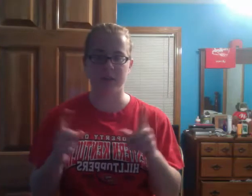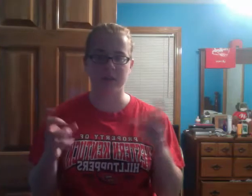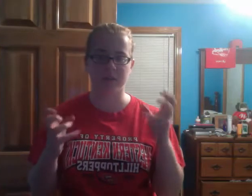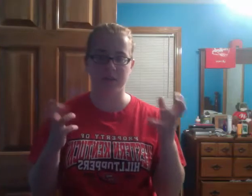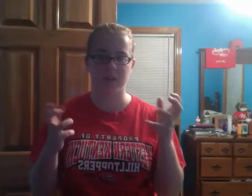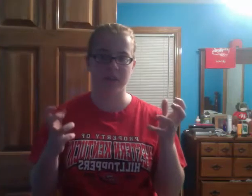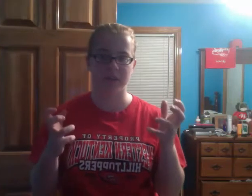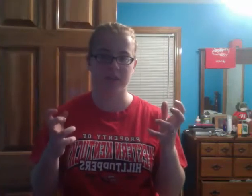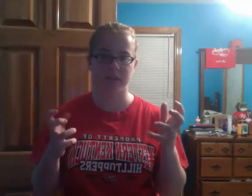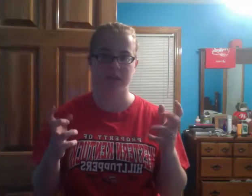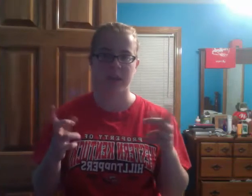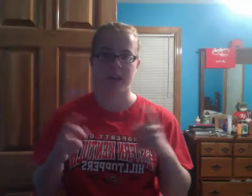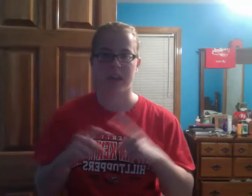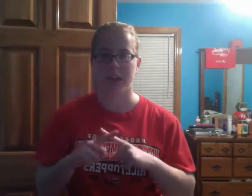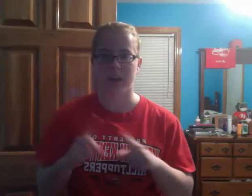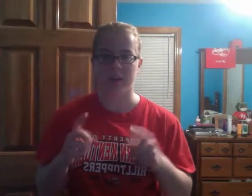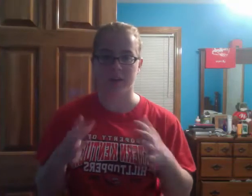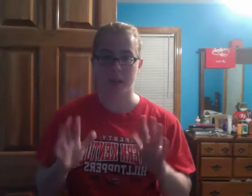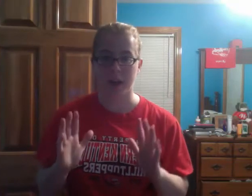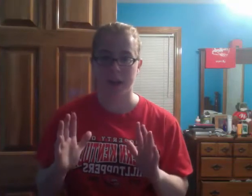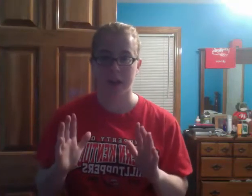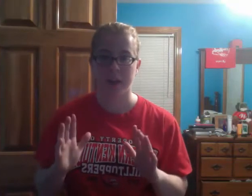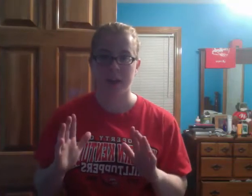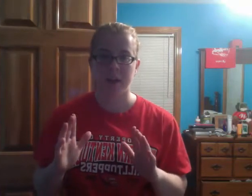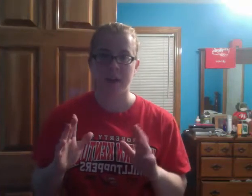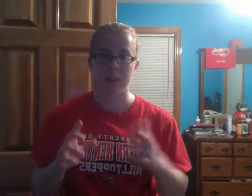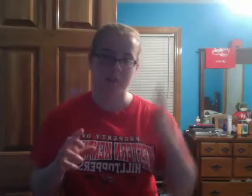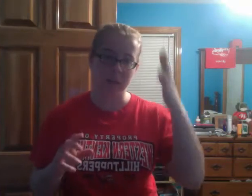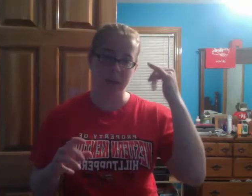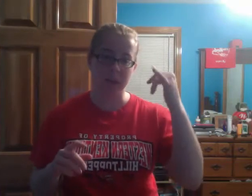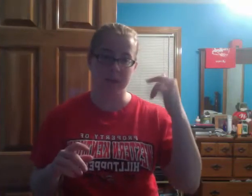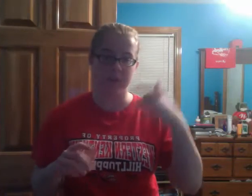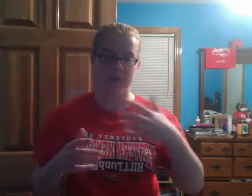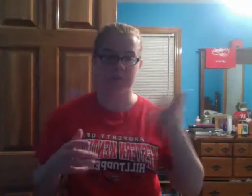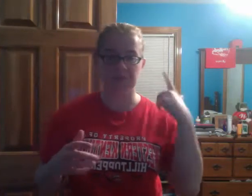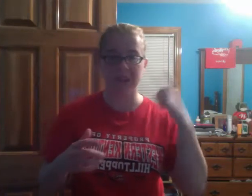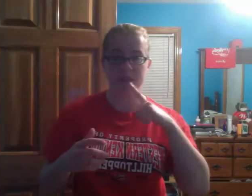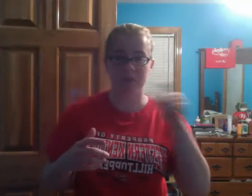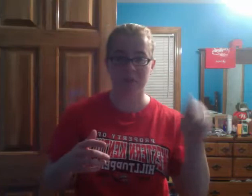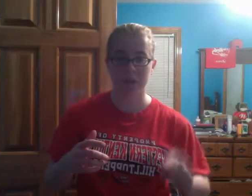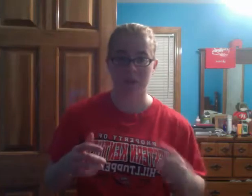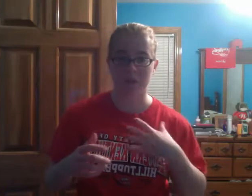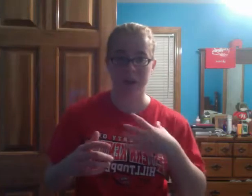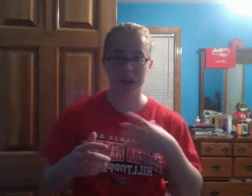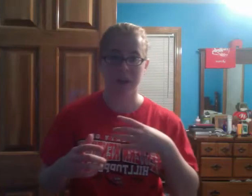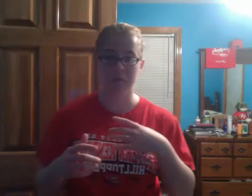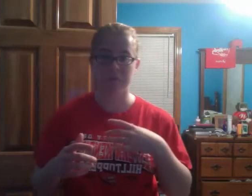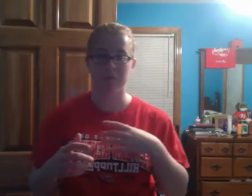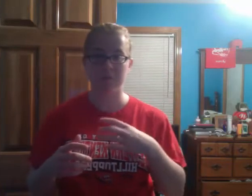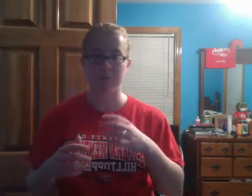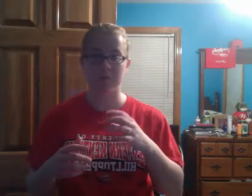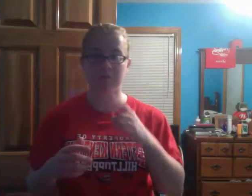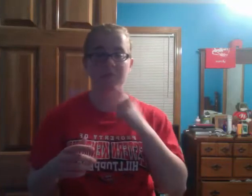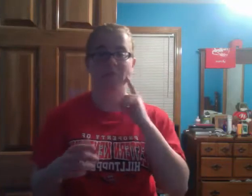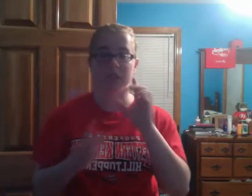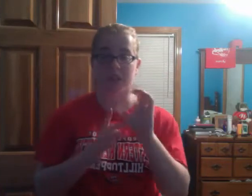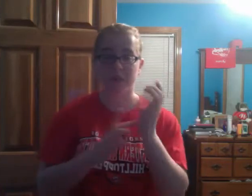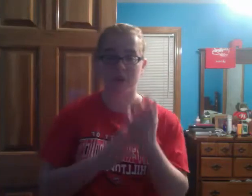different situations in a different way, because last semester my deaf